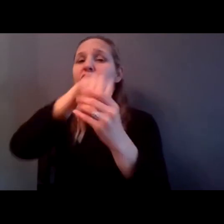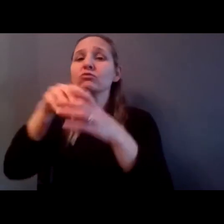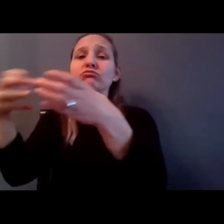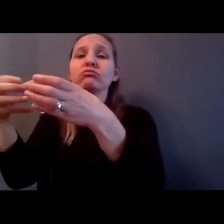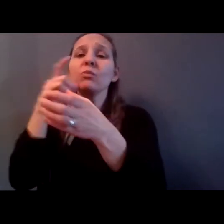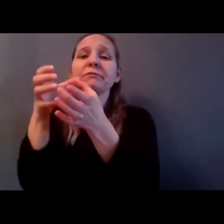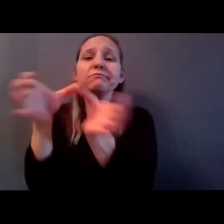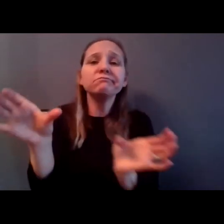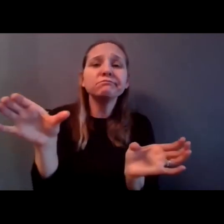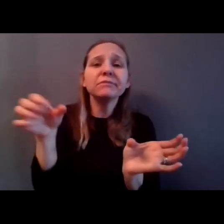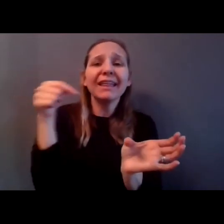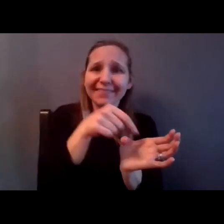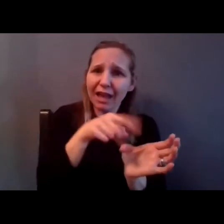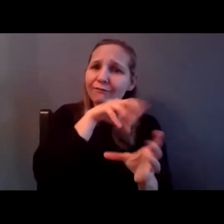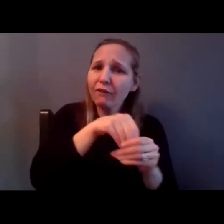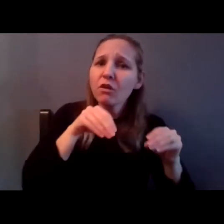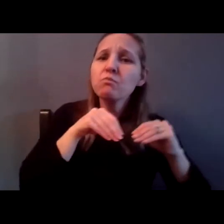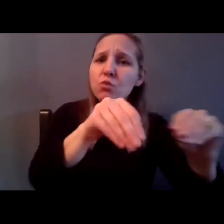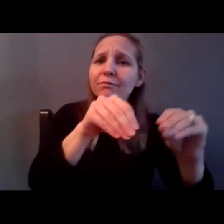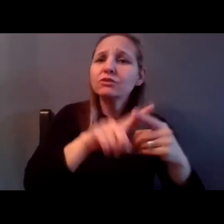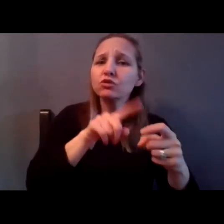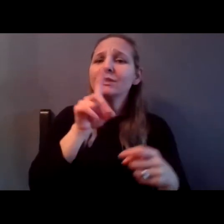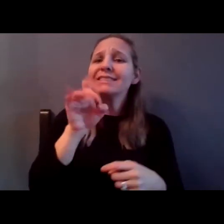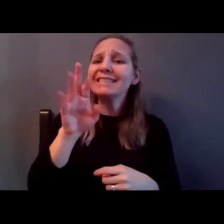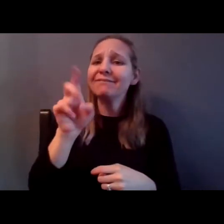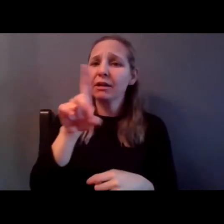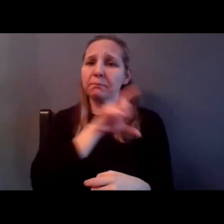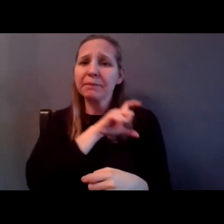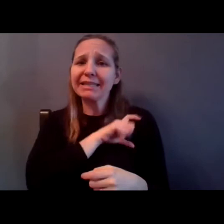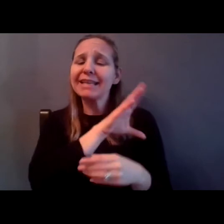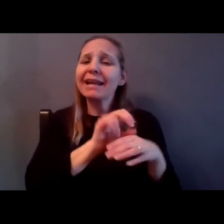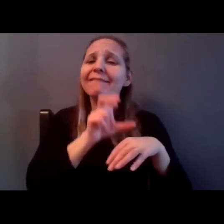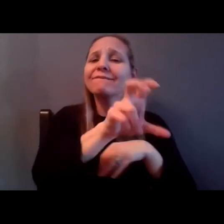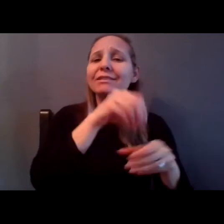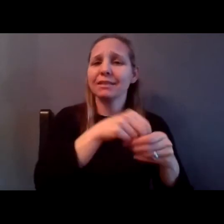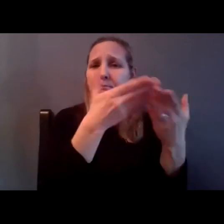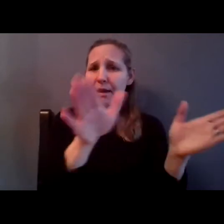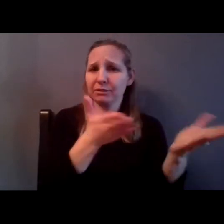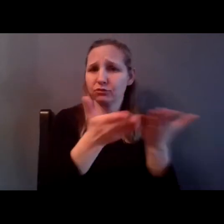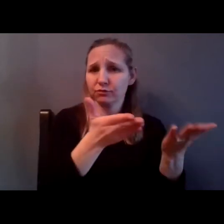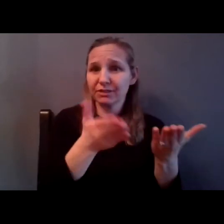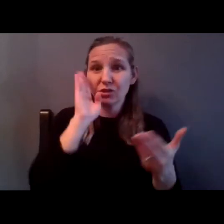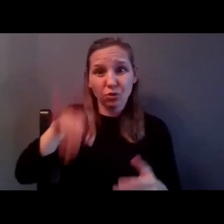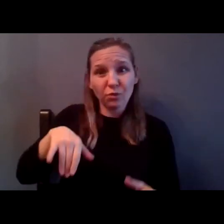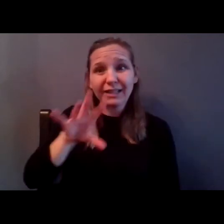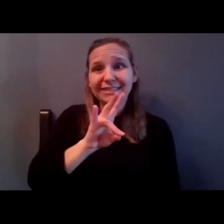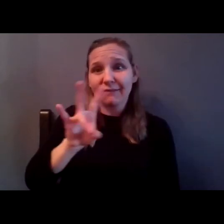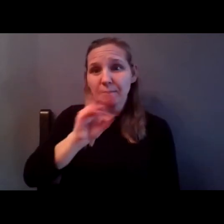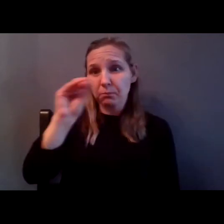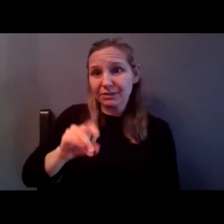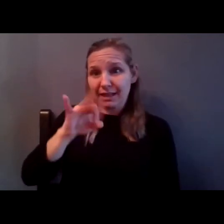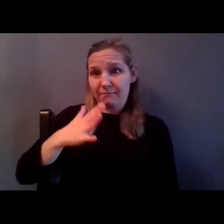to defund the police and reinvest into public services, something that 77% of my generation also